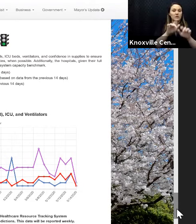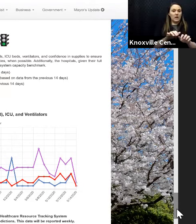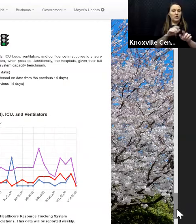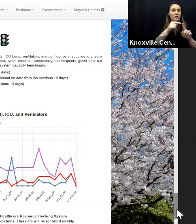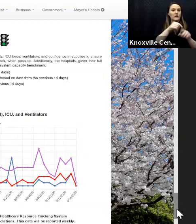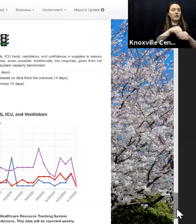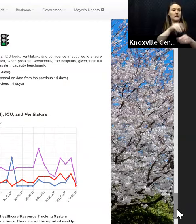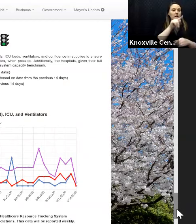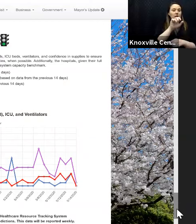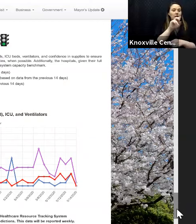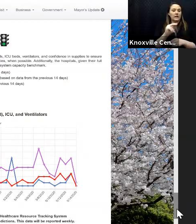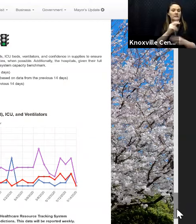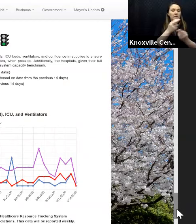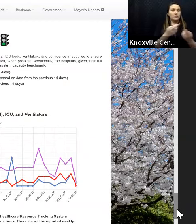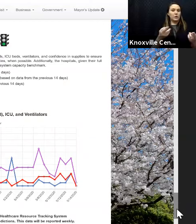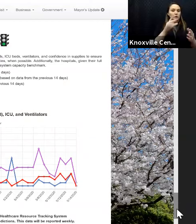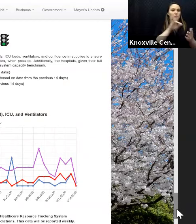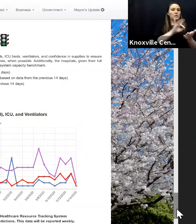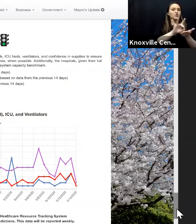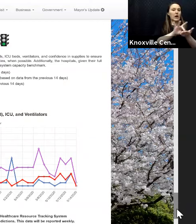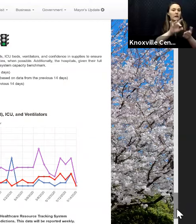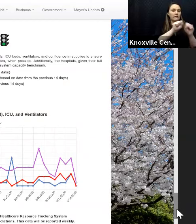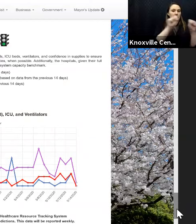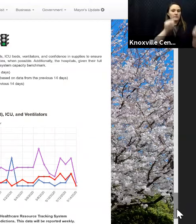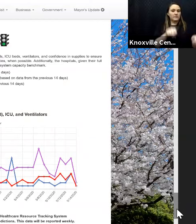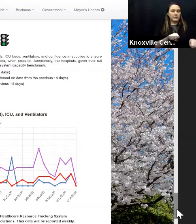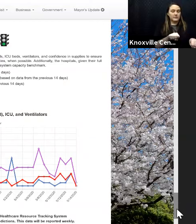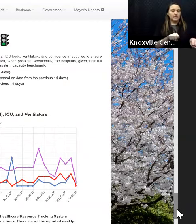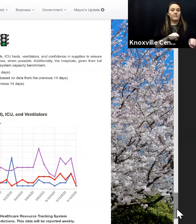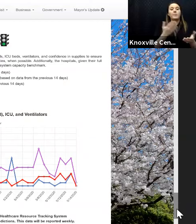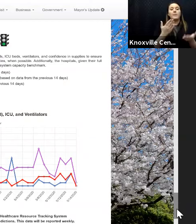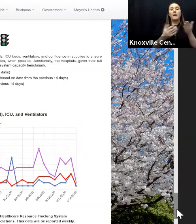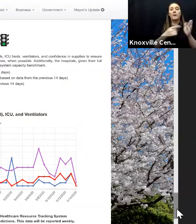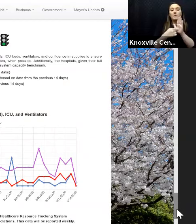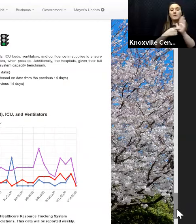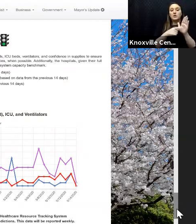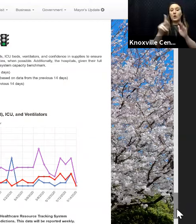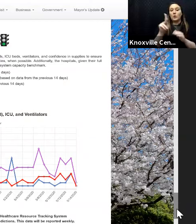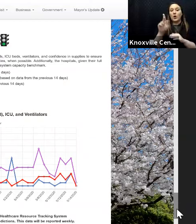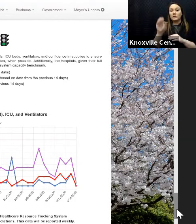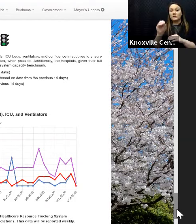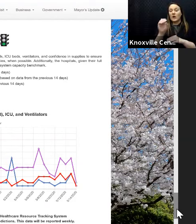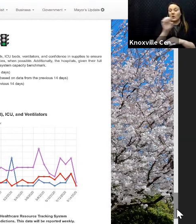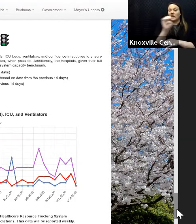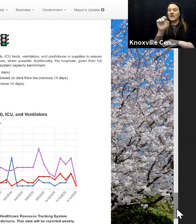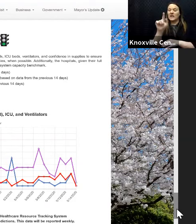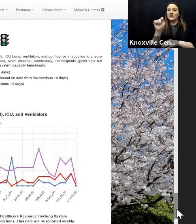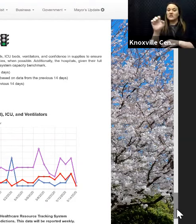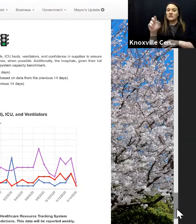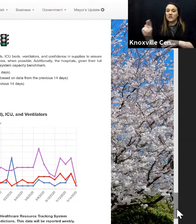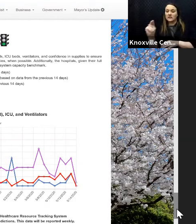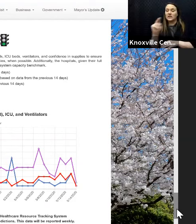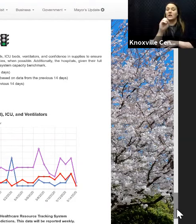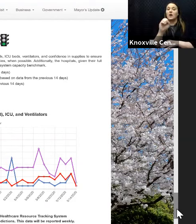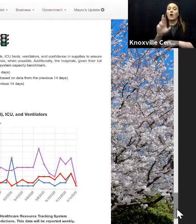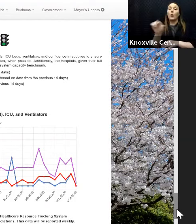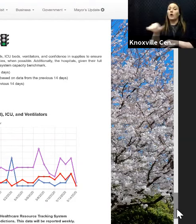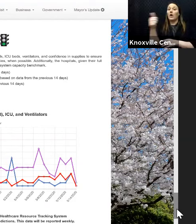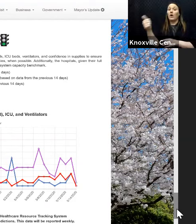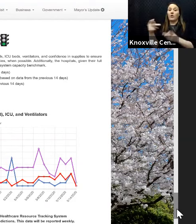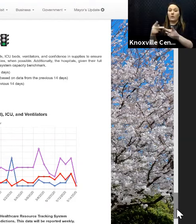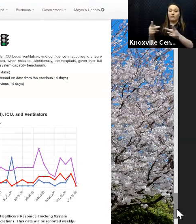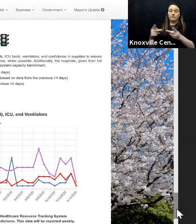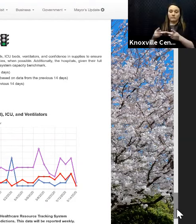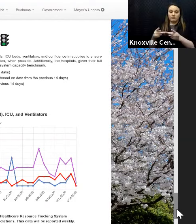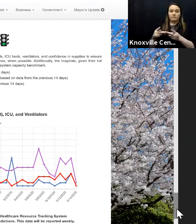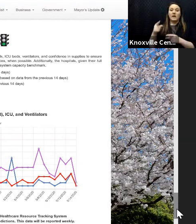Tracking System, or HERTS. It may reflect Knox County, East Tennessee region, or patients from other jurisdictions. These